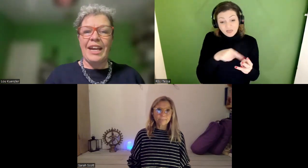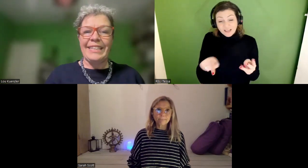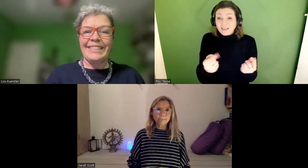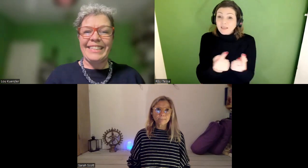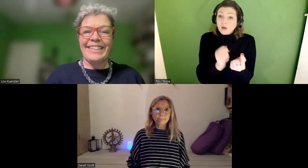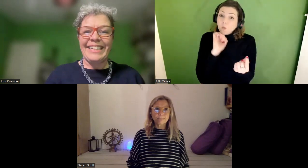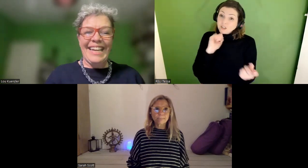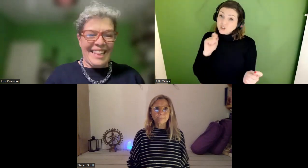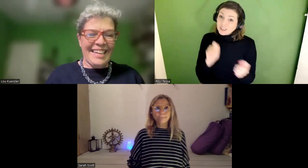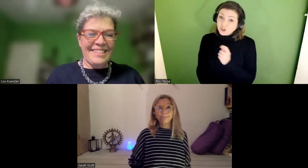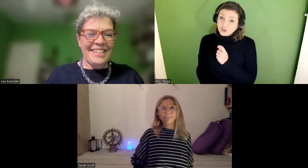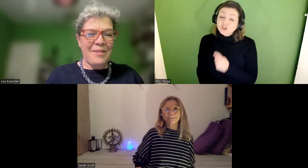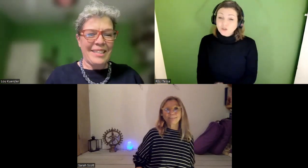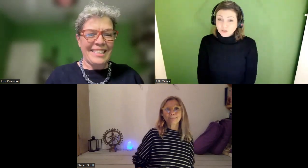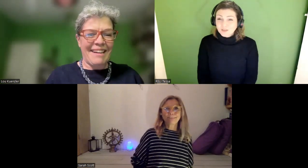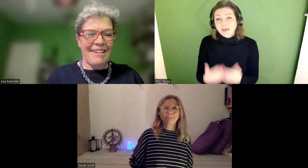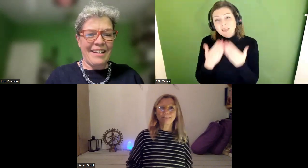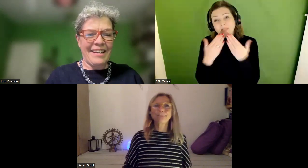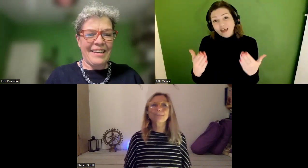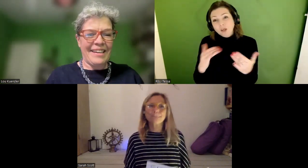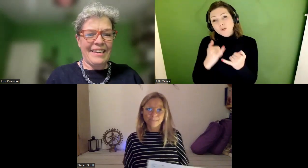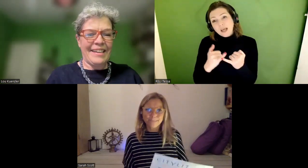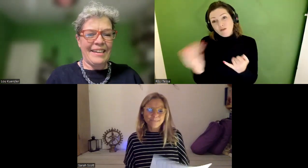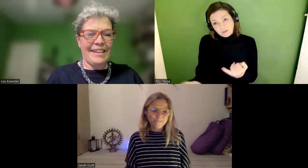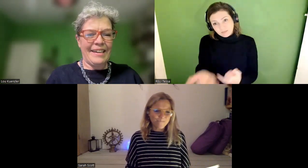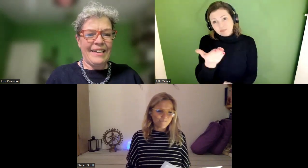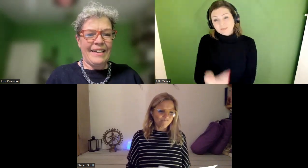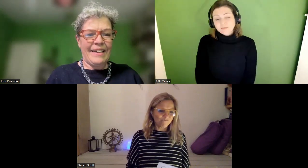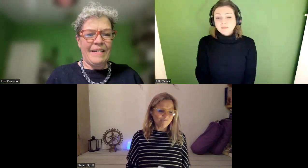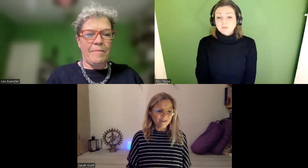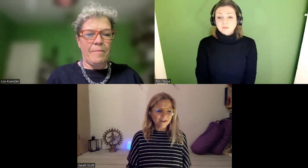Will Change. Thank you so much, Sarah.